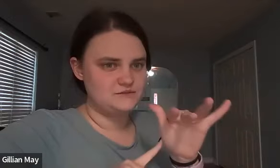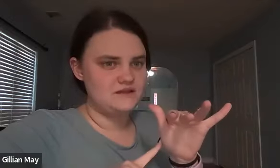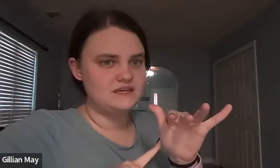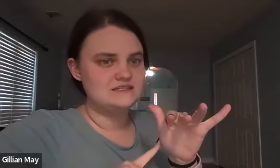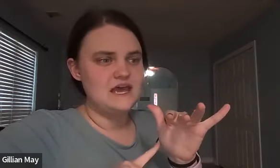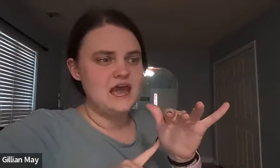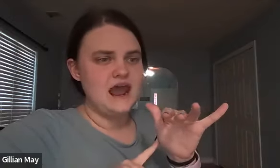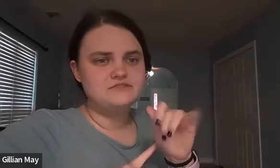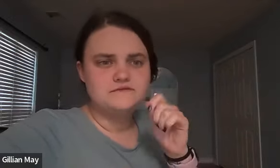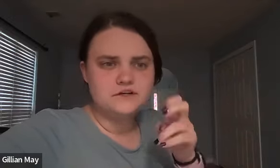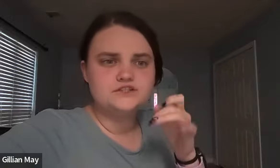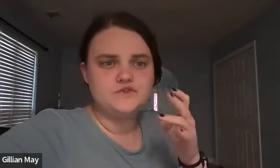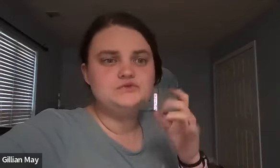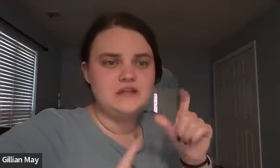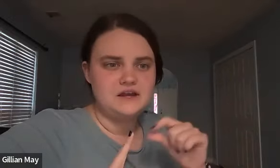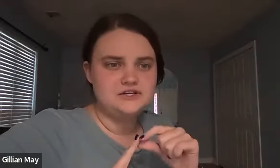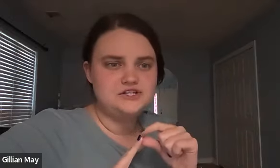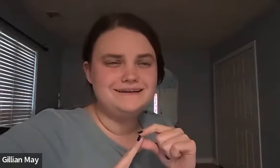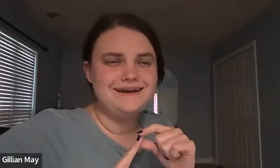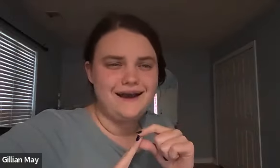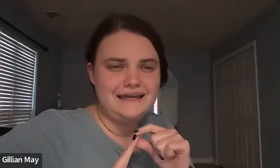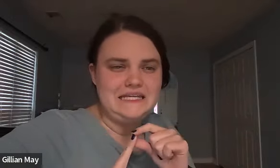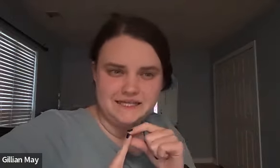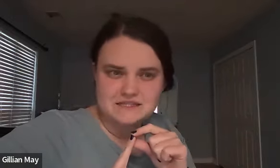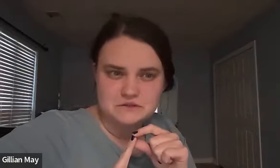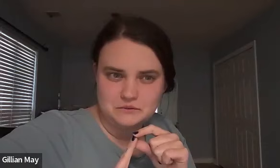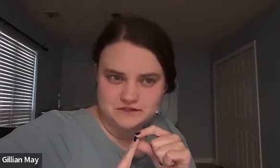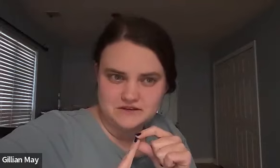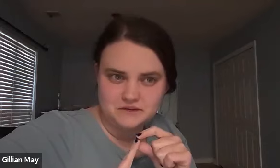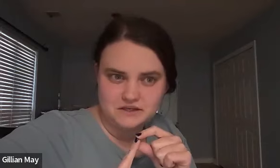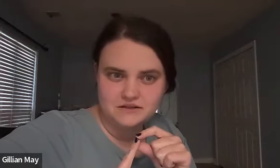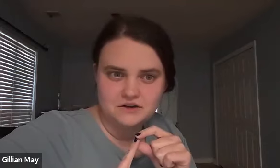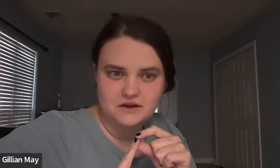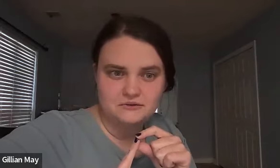spelling is after the first few letters, you can kind of guess what the word's going to be, you know?